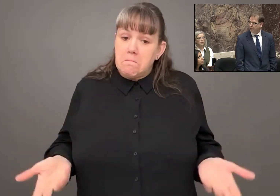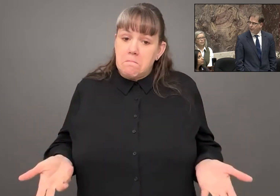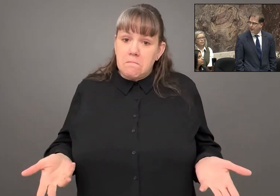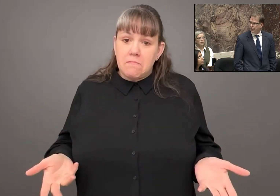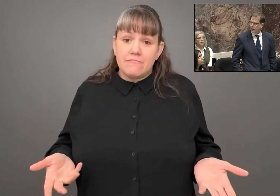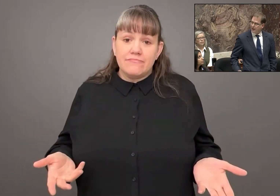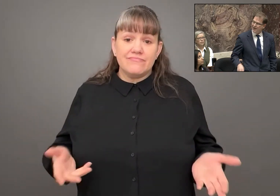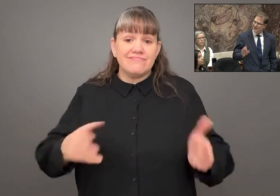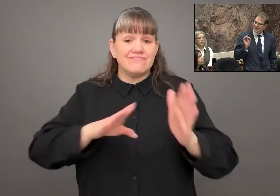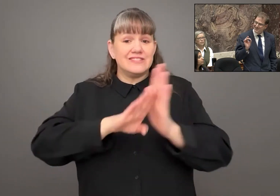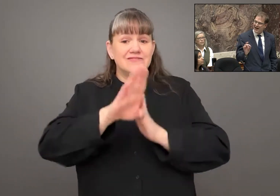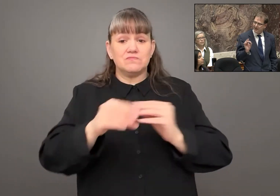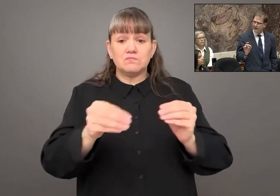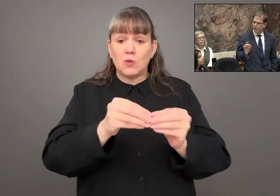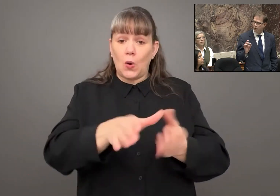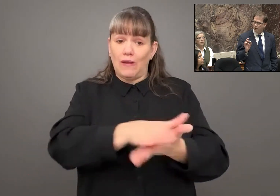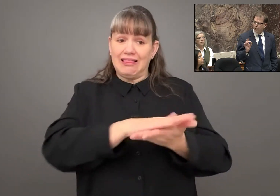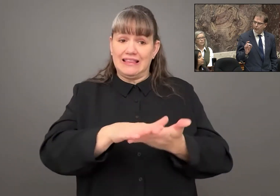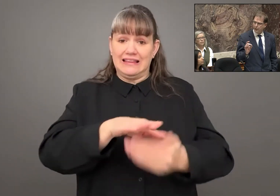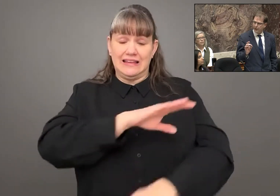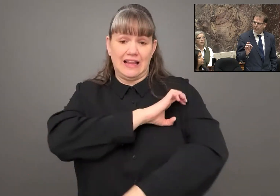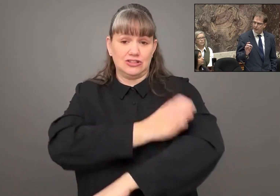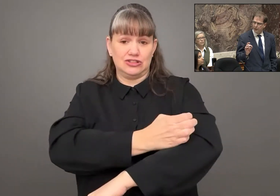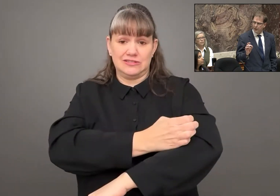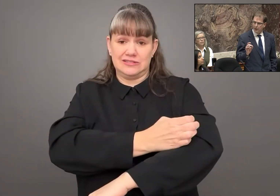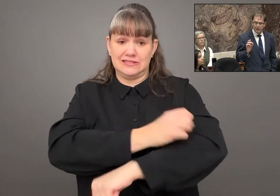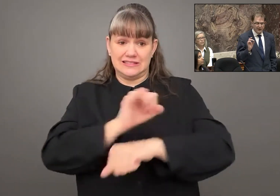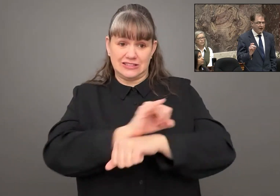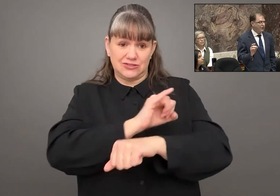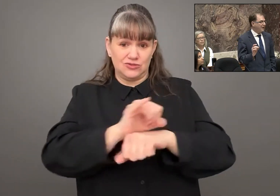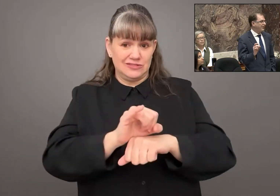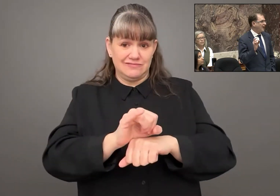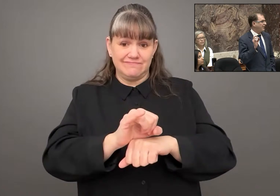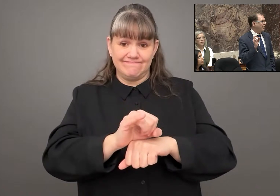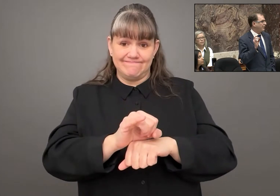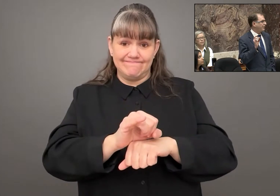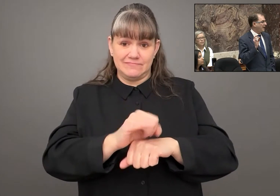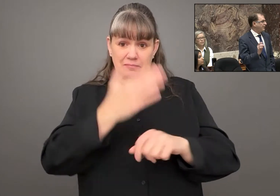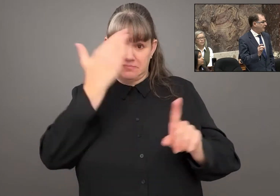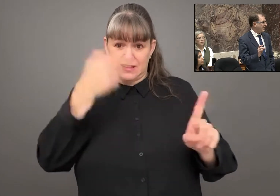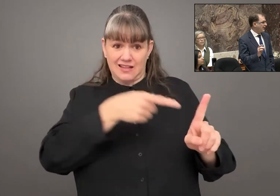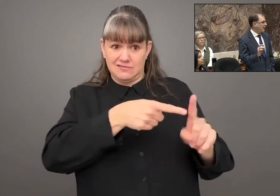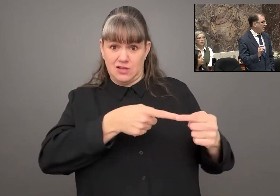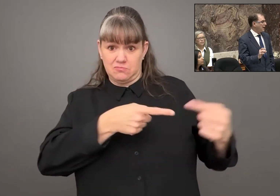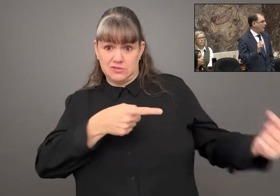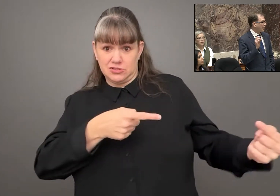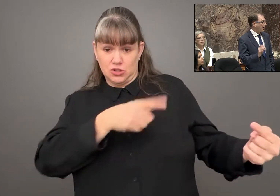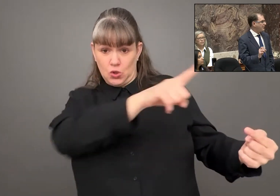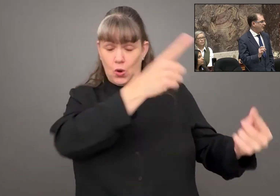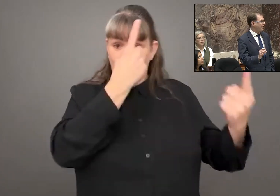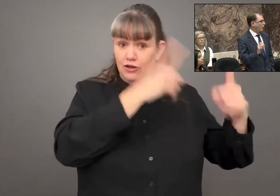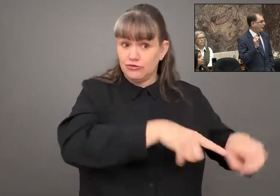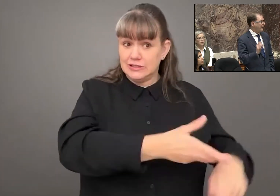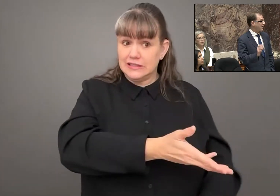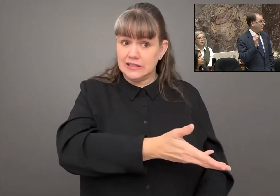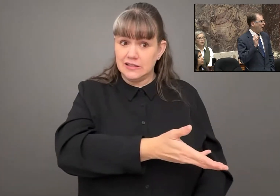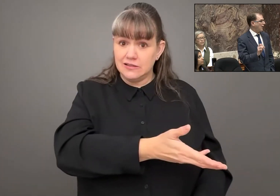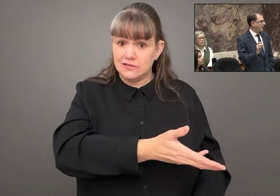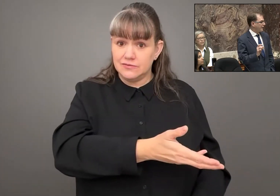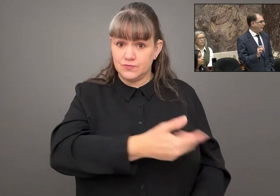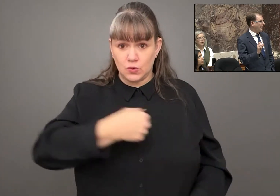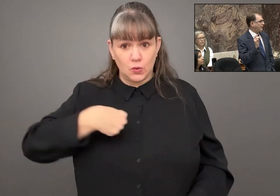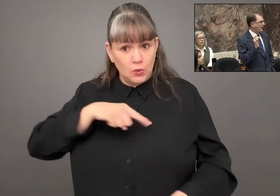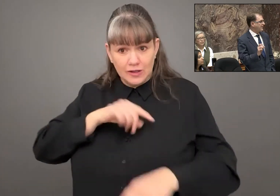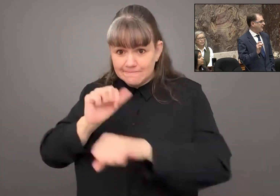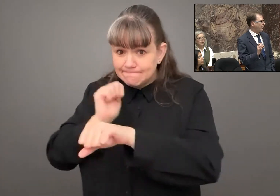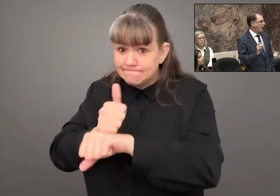would agree with that. And that is exactly what we're doing. Clean energy the size of Site C in projects supported by the government, all